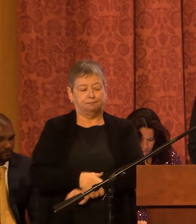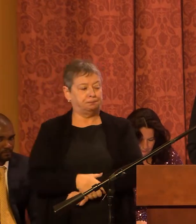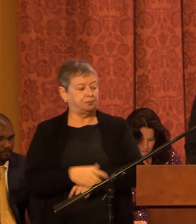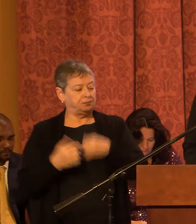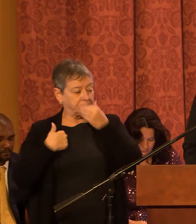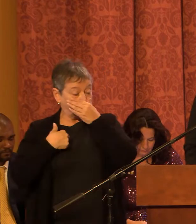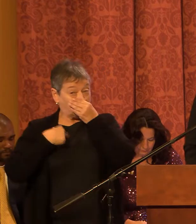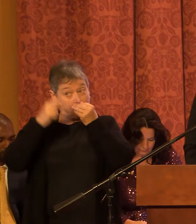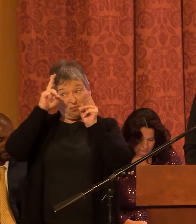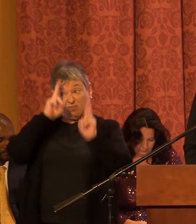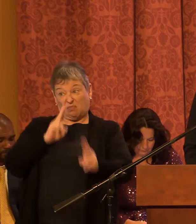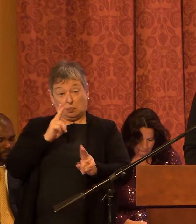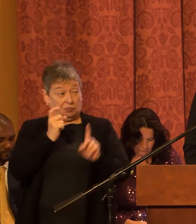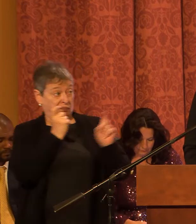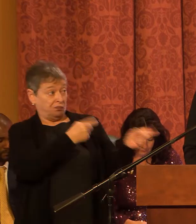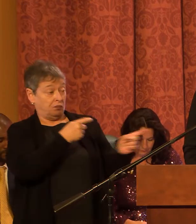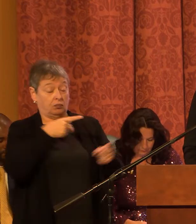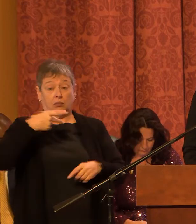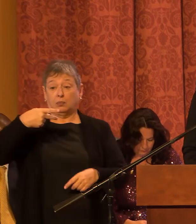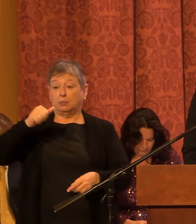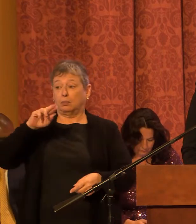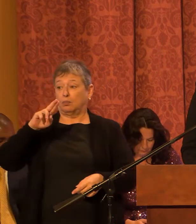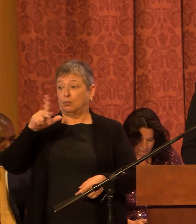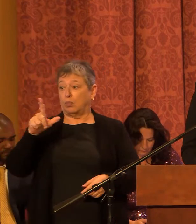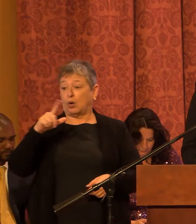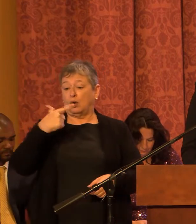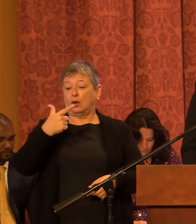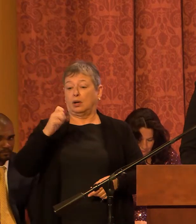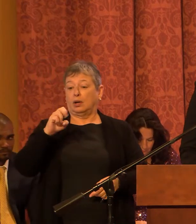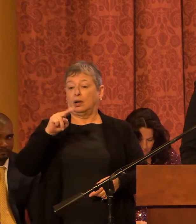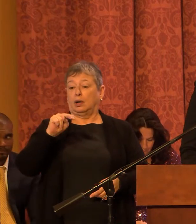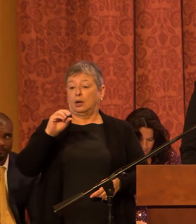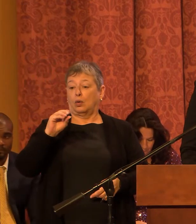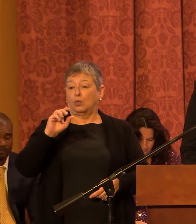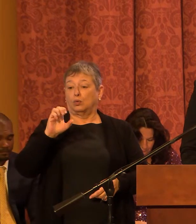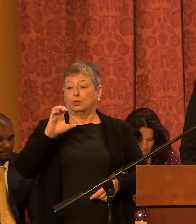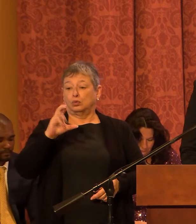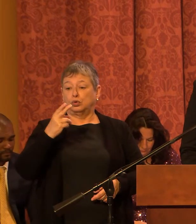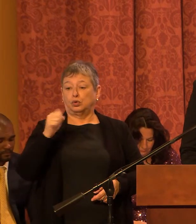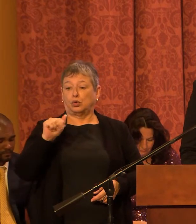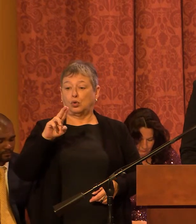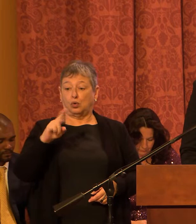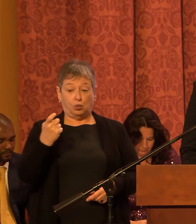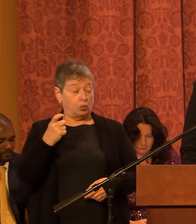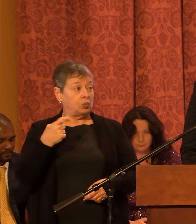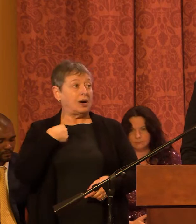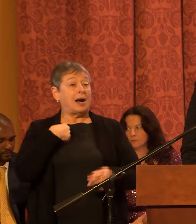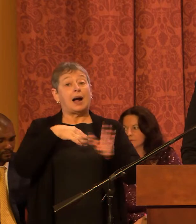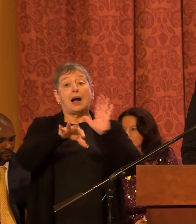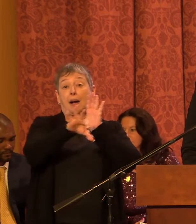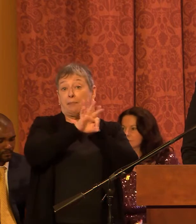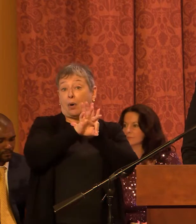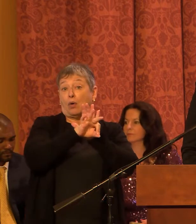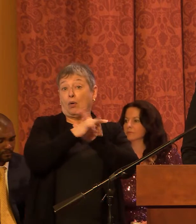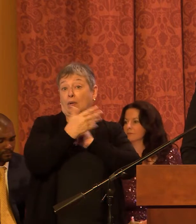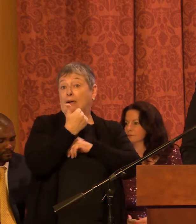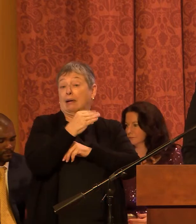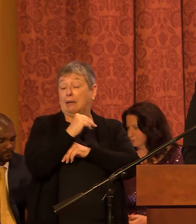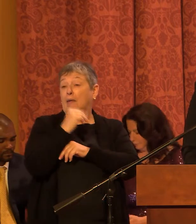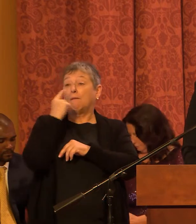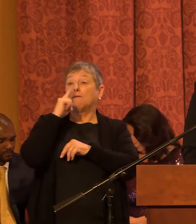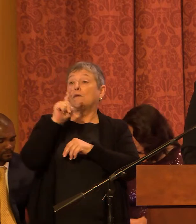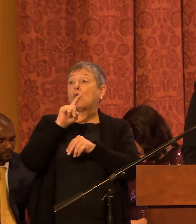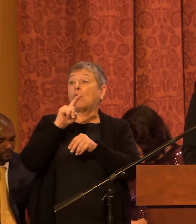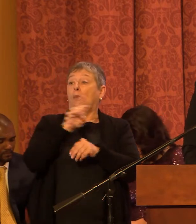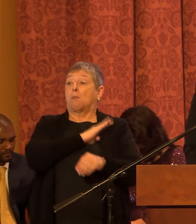It's my honor to present this award to Paul Ganocho and read this letter on behalf of Tiffany Richard. I nominated Paul Ganocho for his hard work